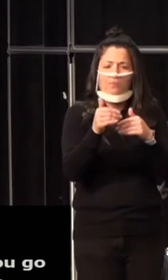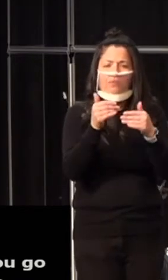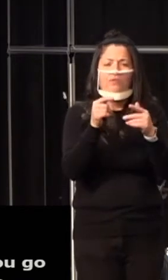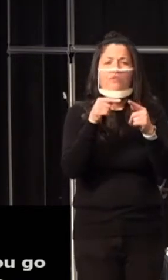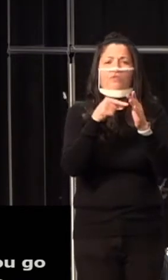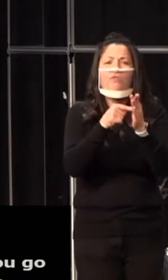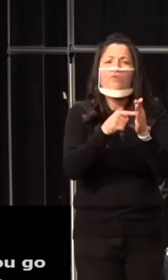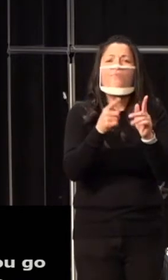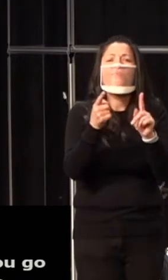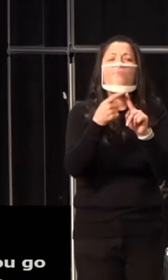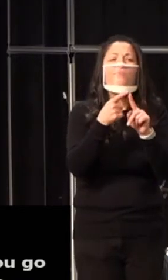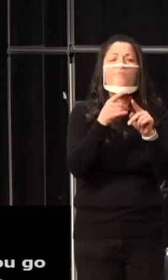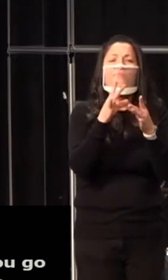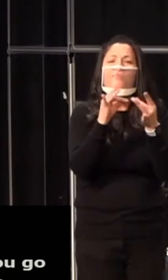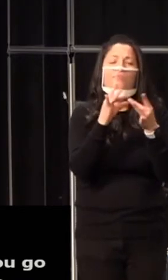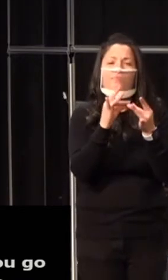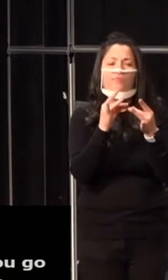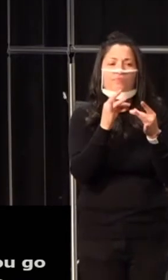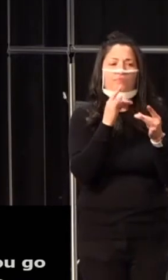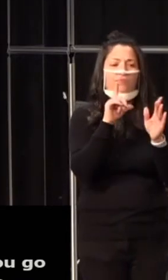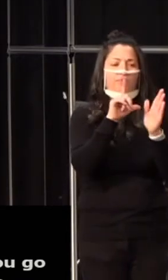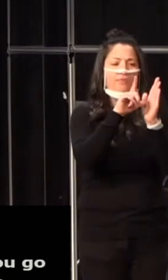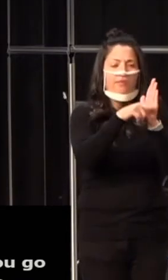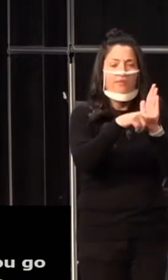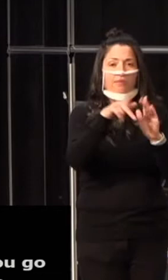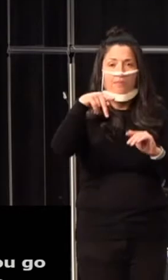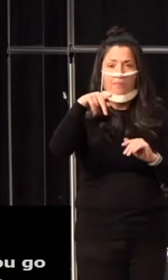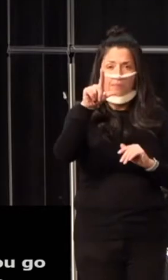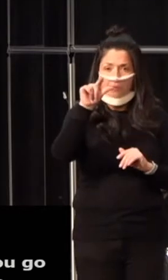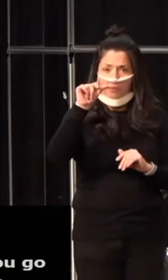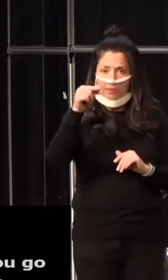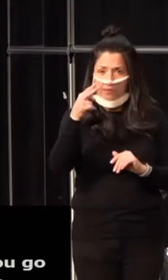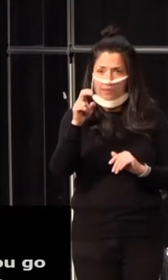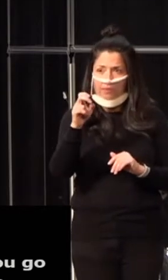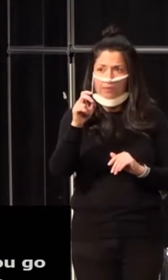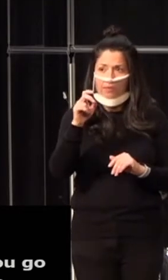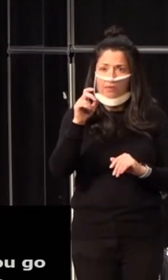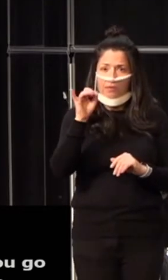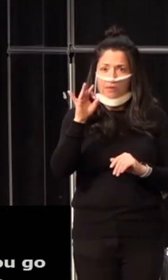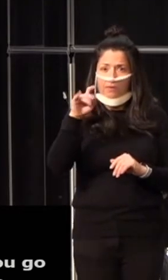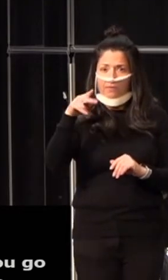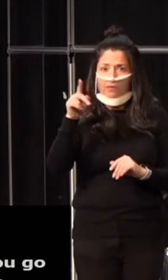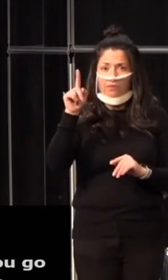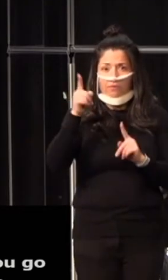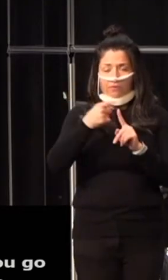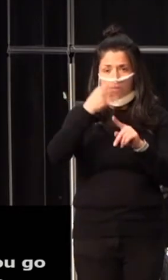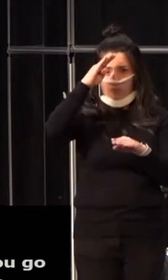in chapter 11, the plague of Pharaoh's firstborn son being killed.